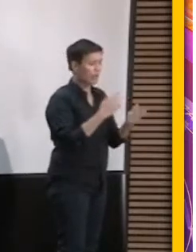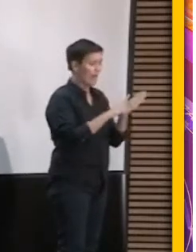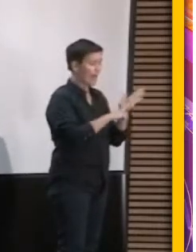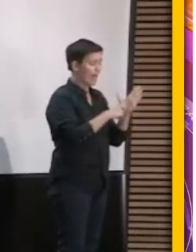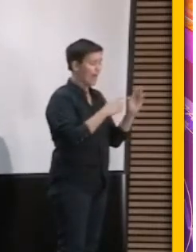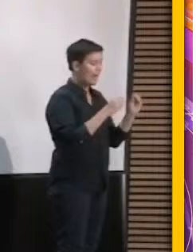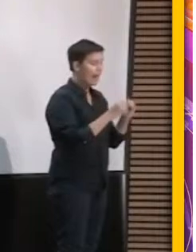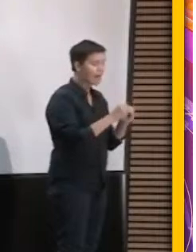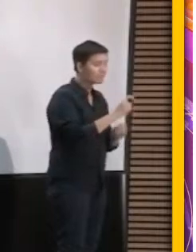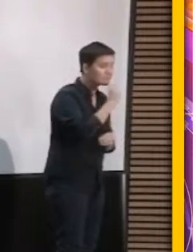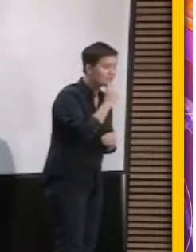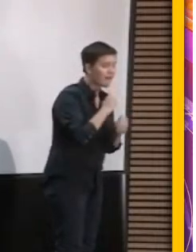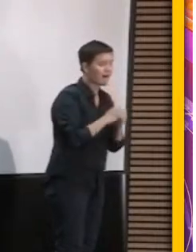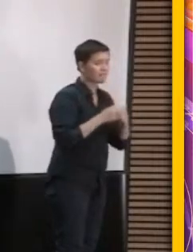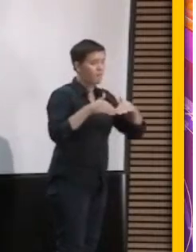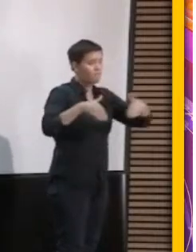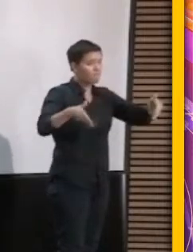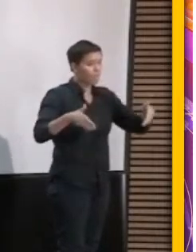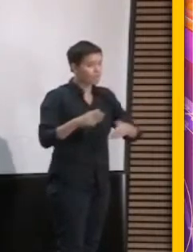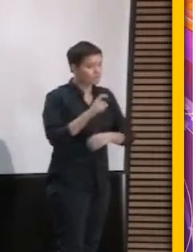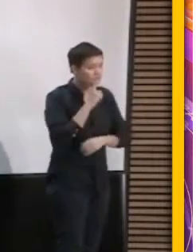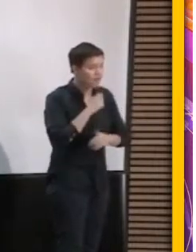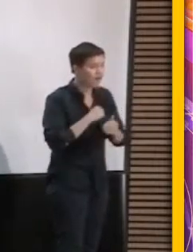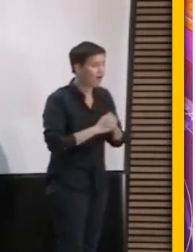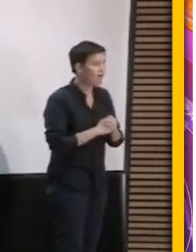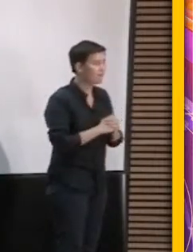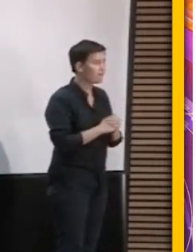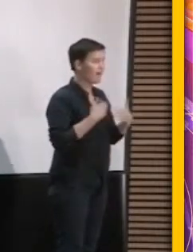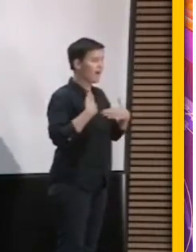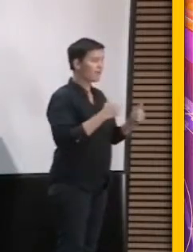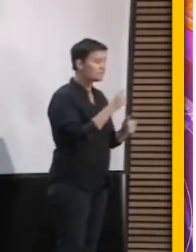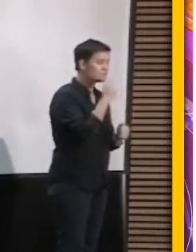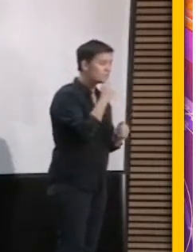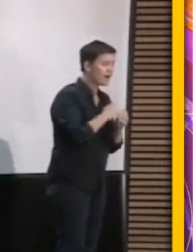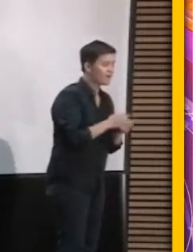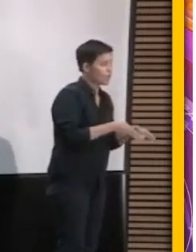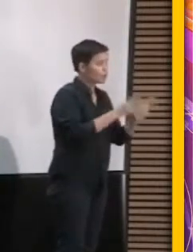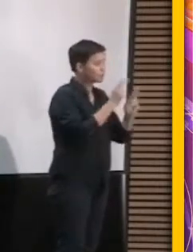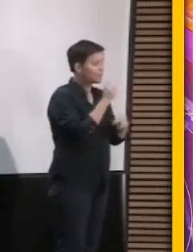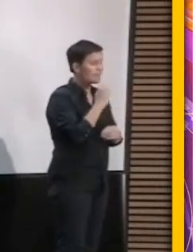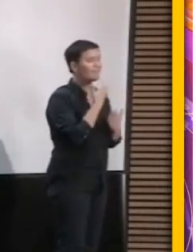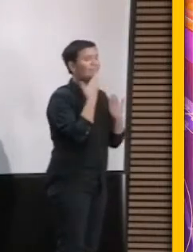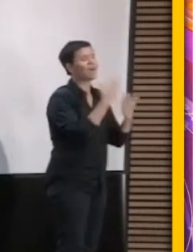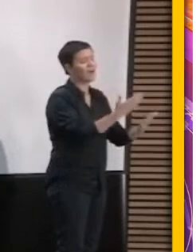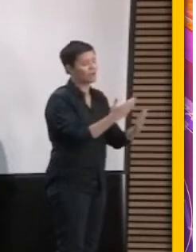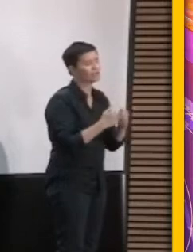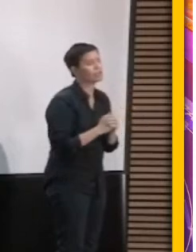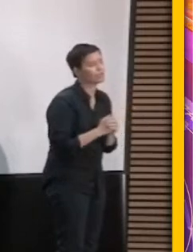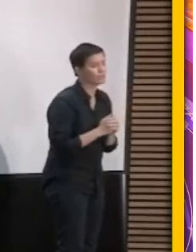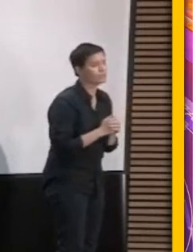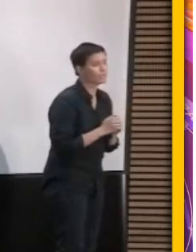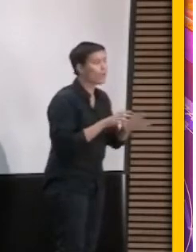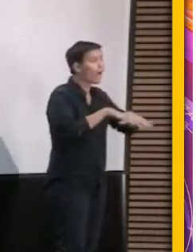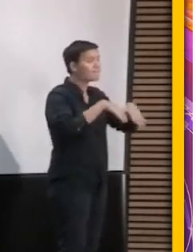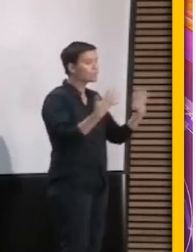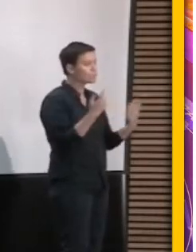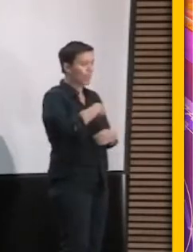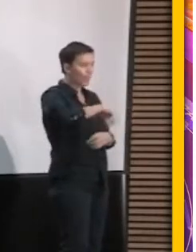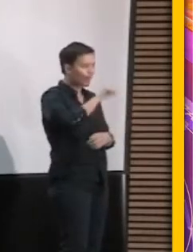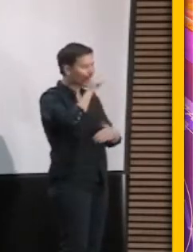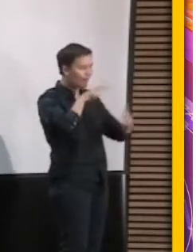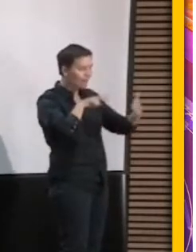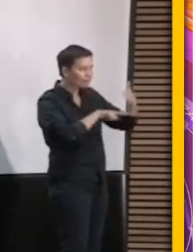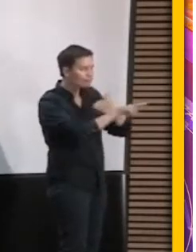all New Zealanders for their extraordinary efforts. While there is no playbook, that constant ongoing improvement by everyone is the key to